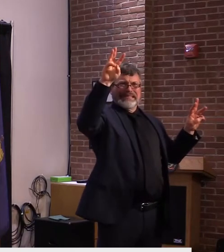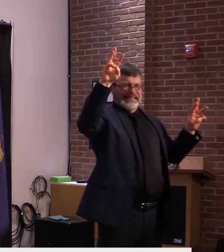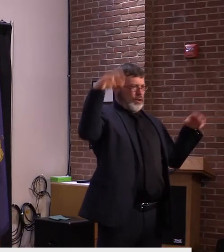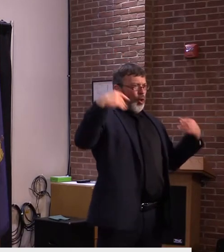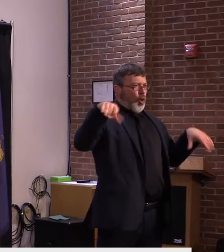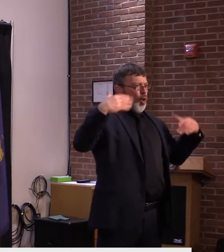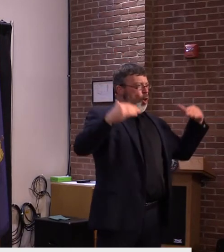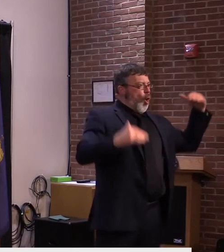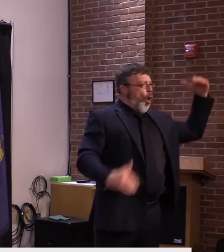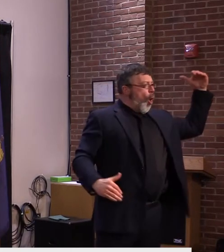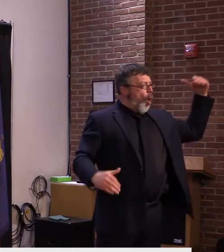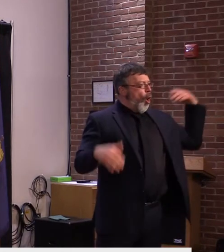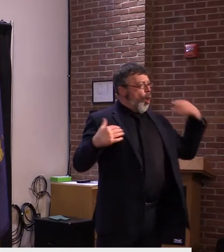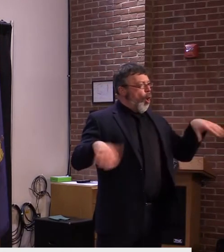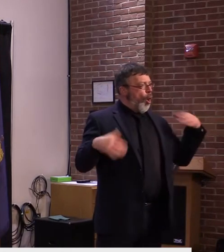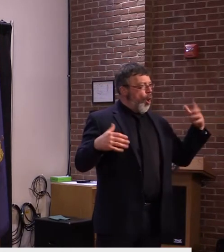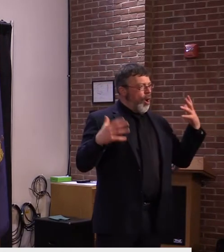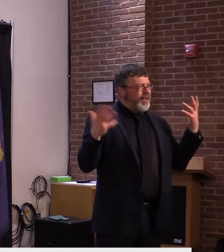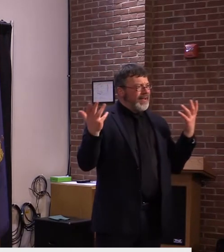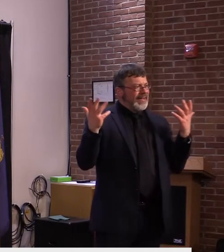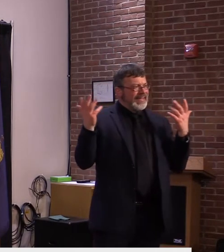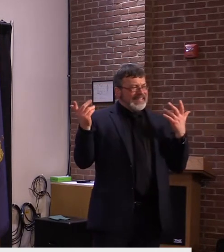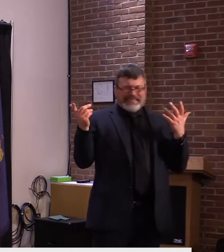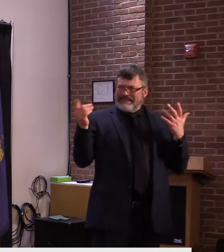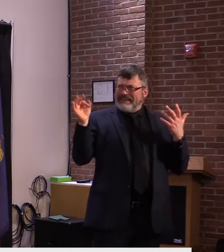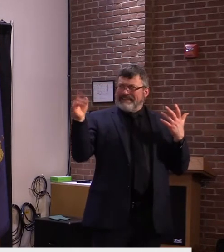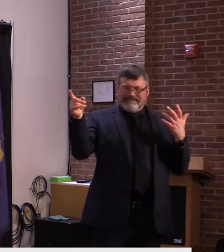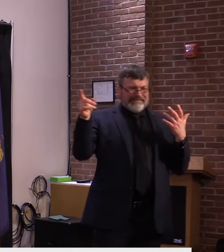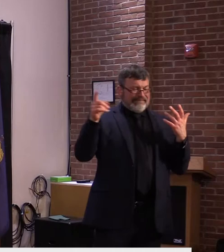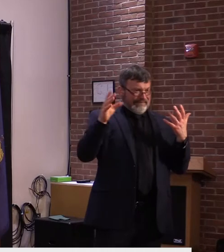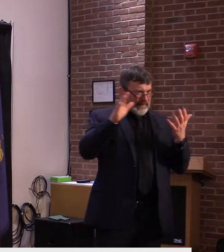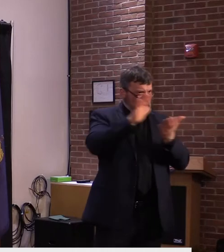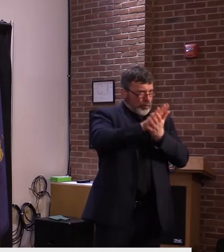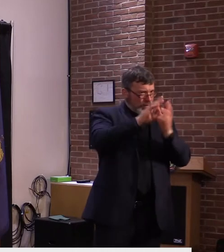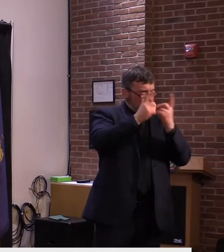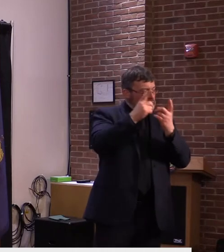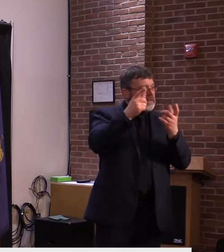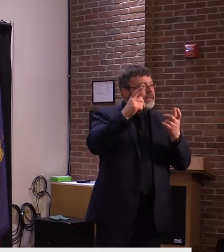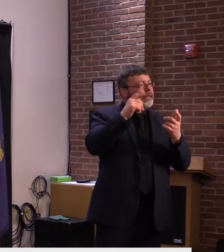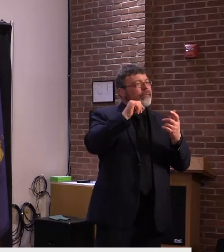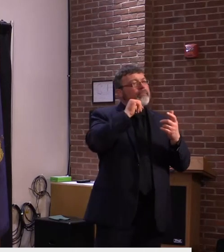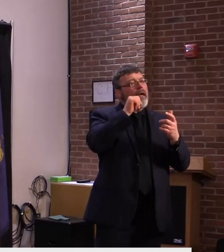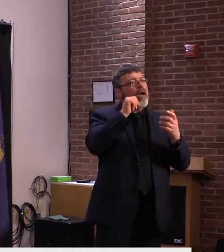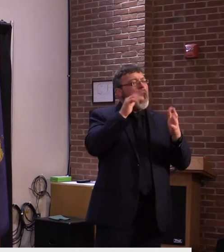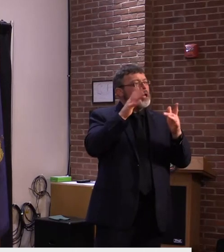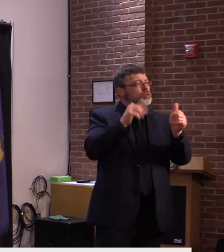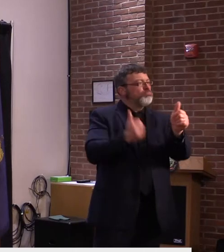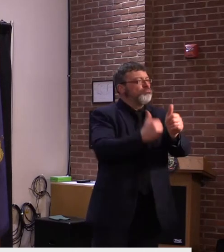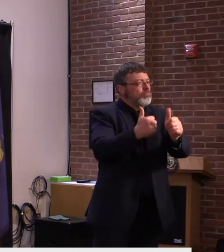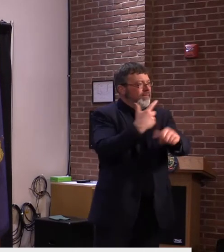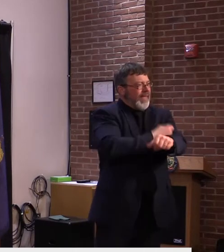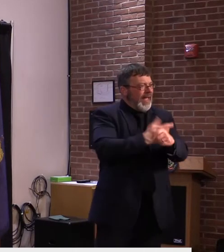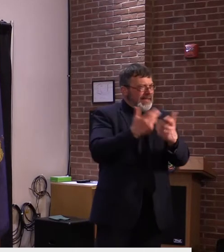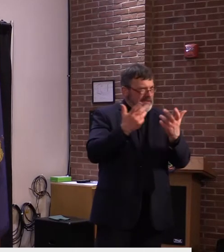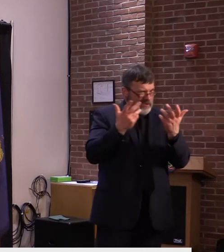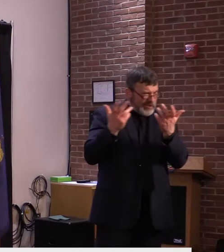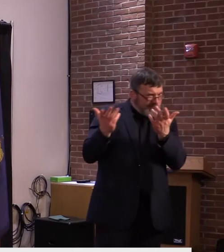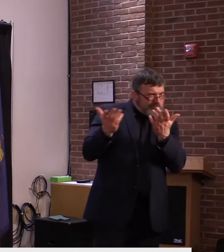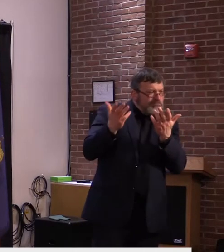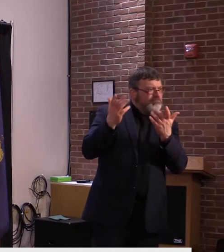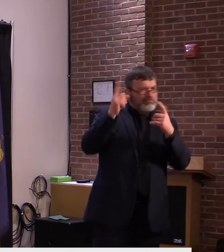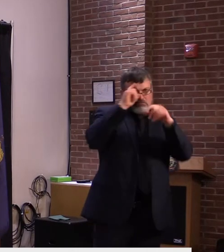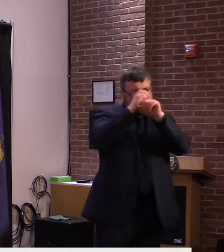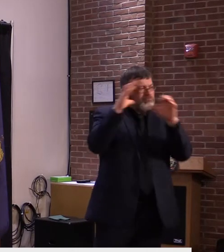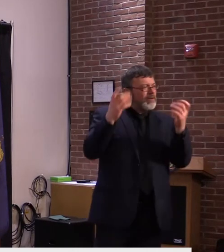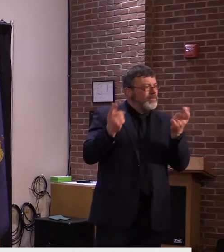school districts with lower student vaccination rates, but you said at that point you weren't sure what that would look like. Do you have any more clarity